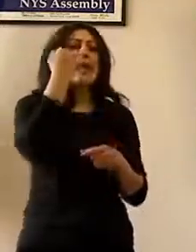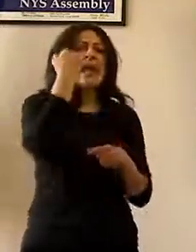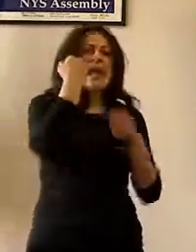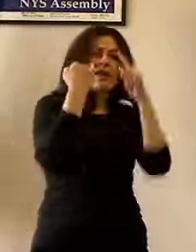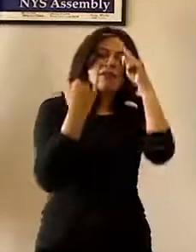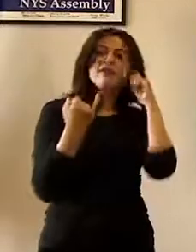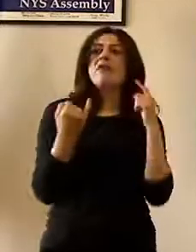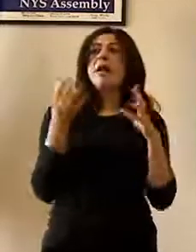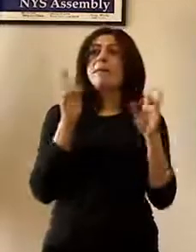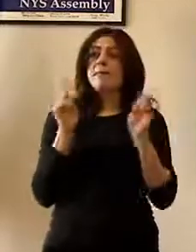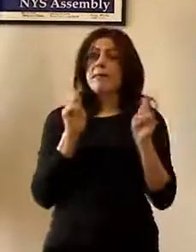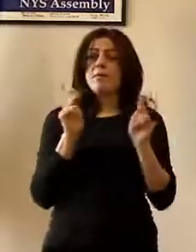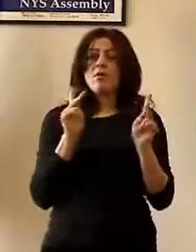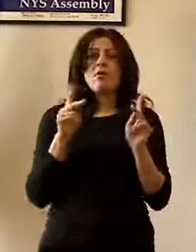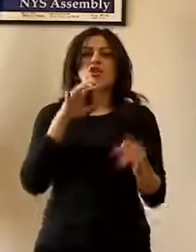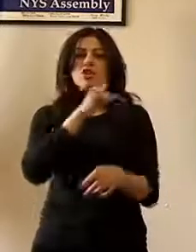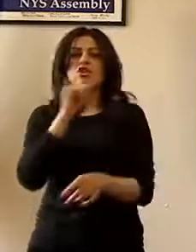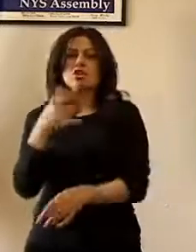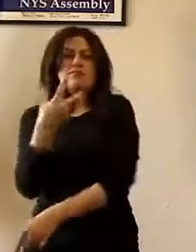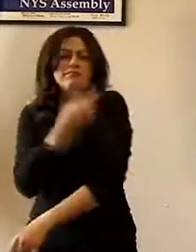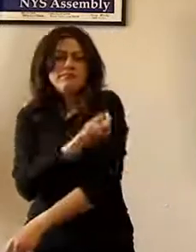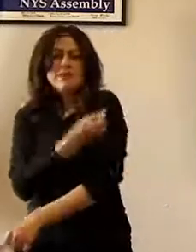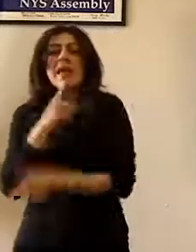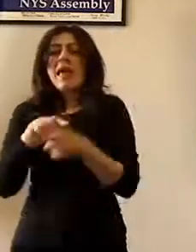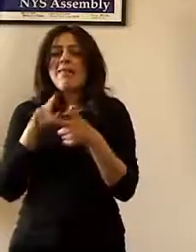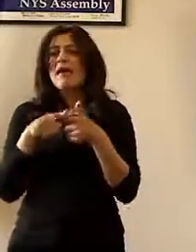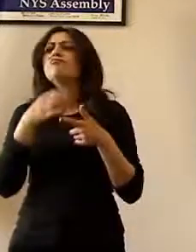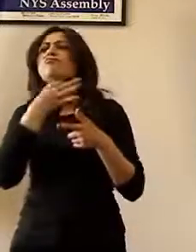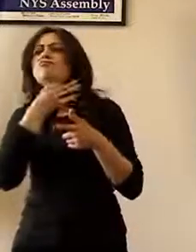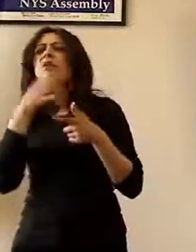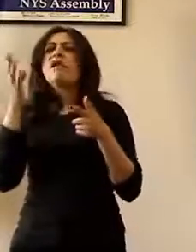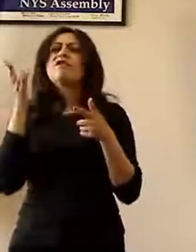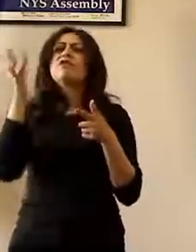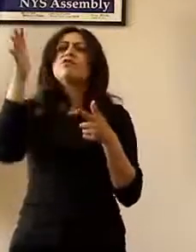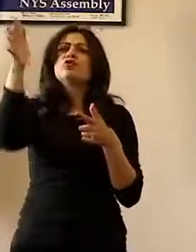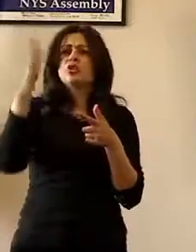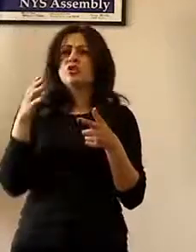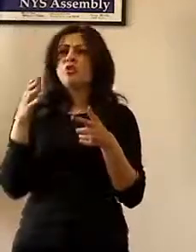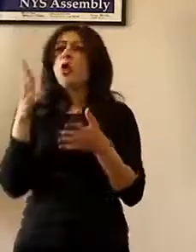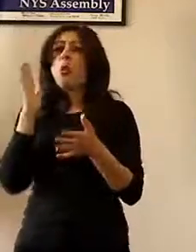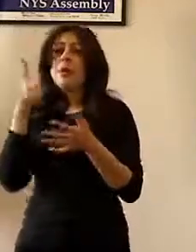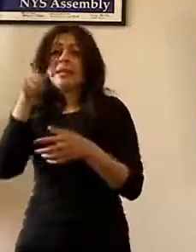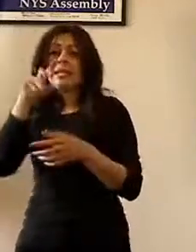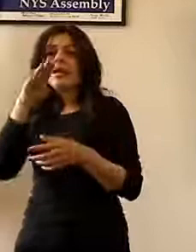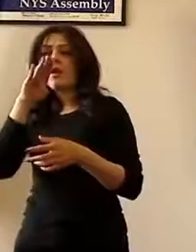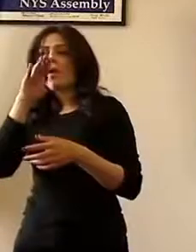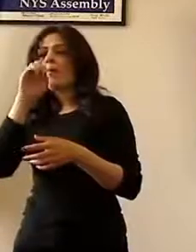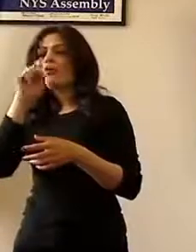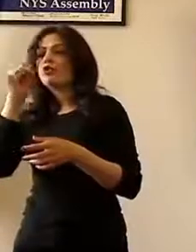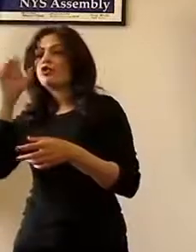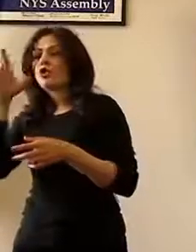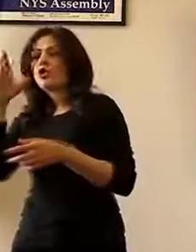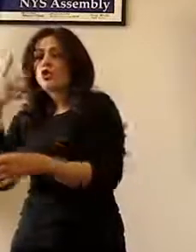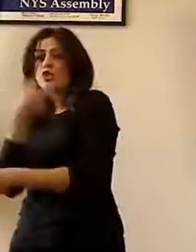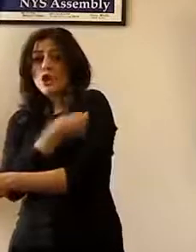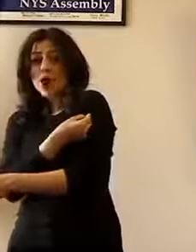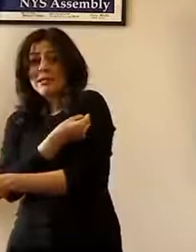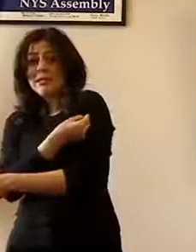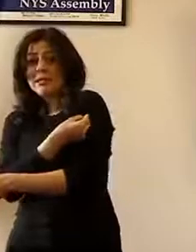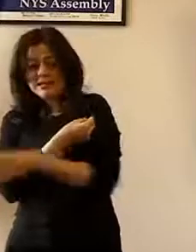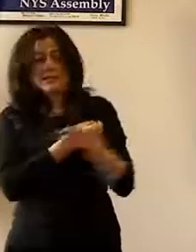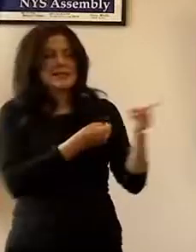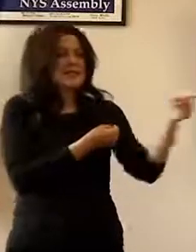talked about several weeks in a row. The likelihood is with COVID-19, the vaccines would